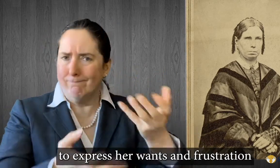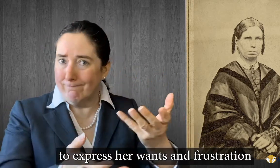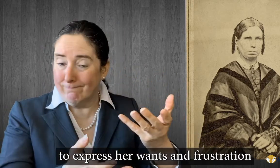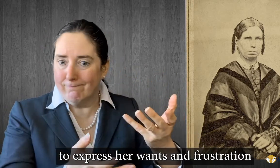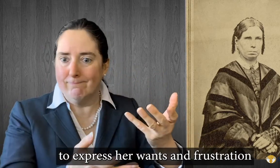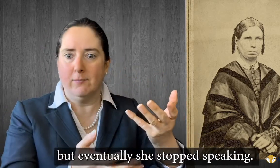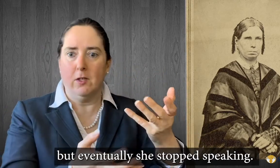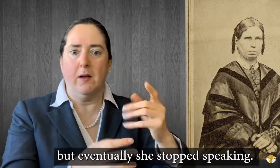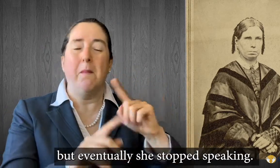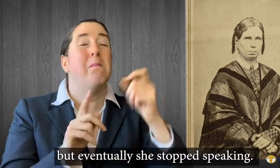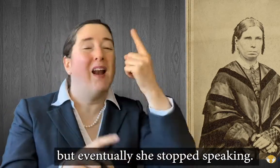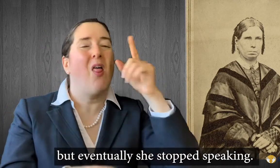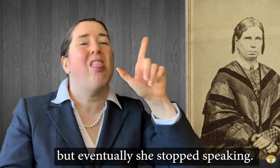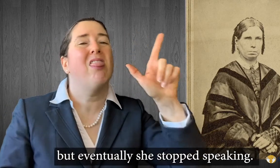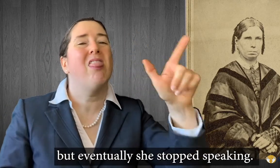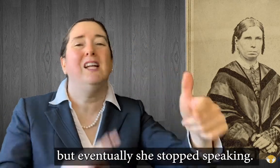But eventually, she stopped speaking,